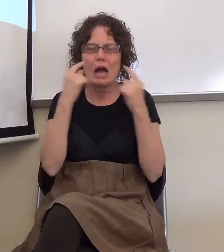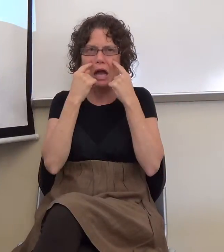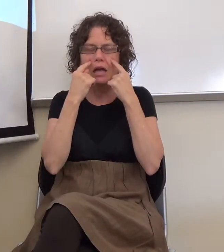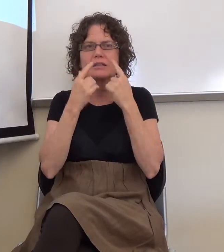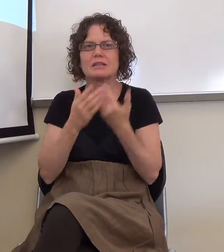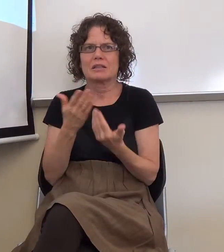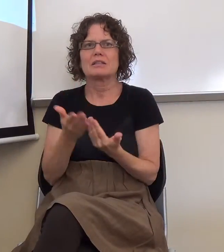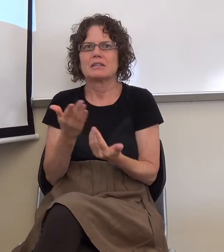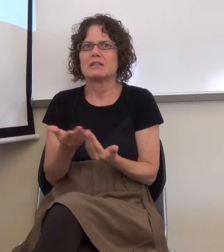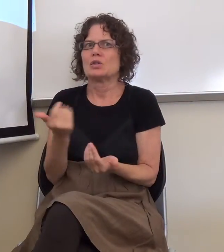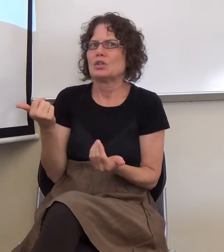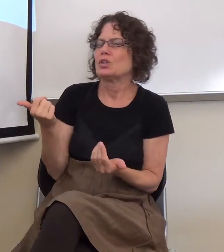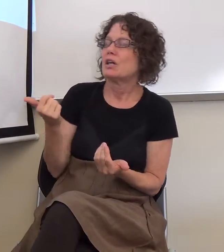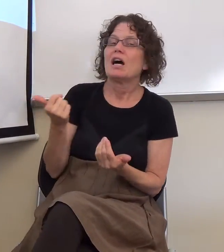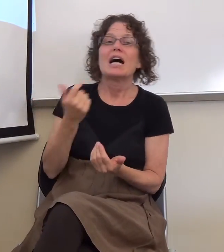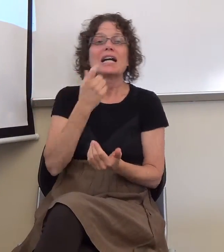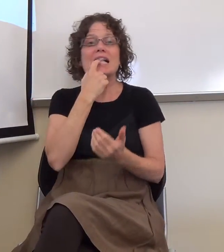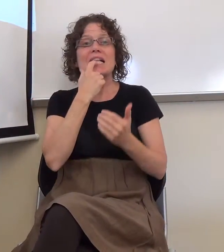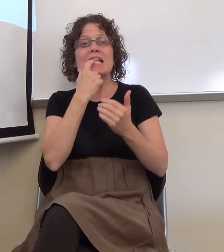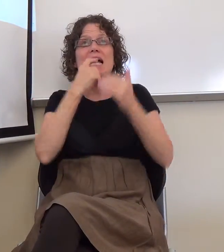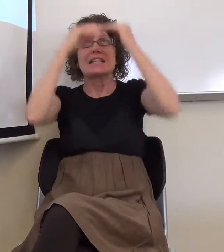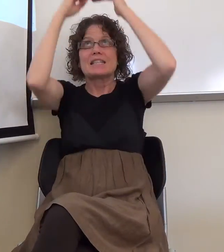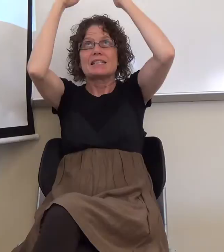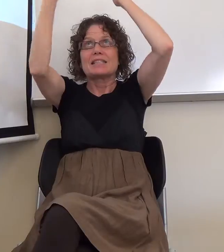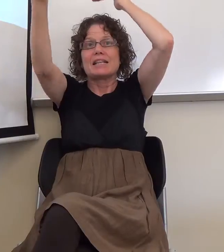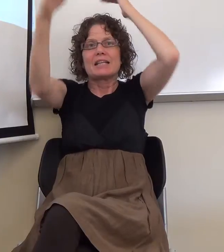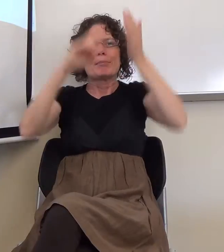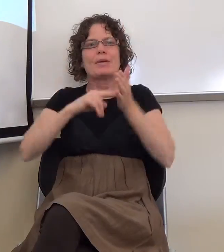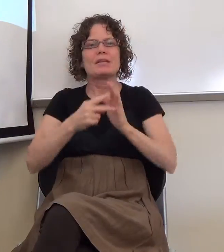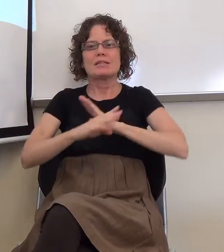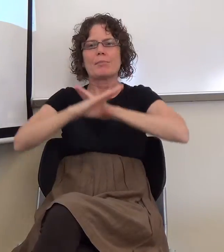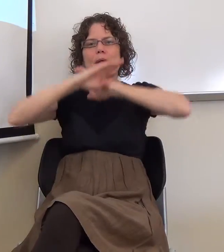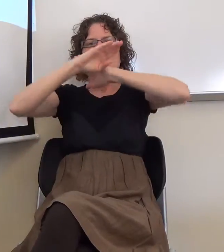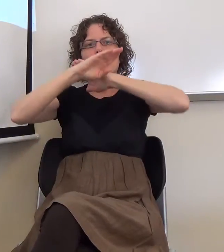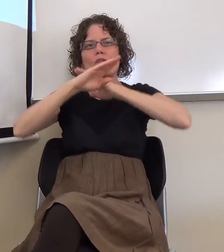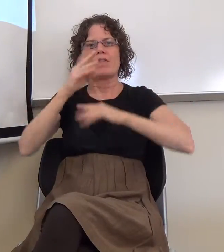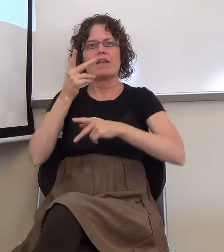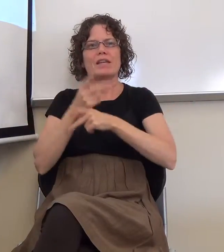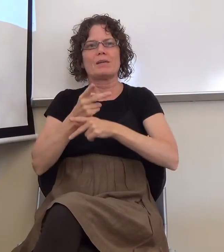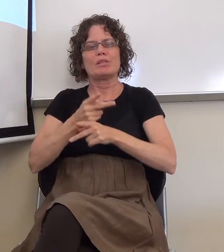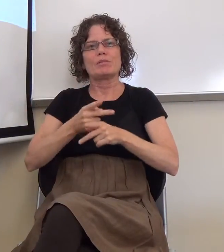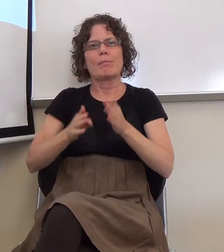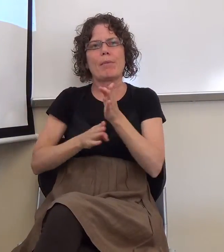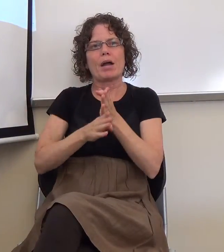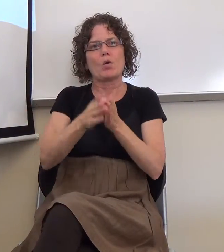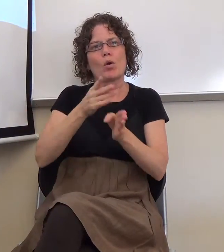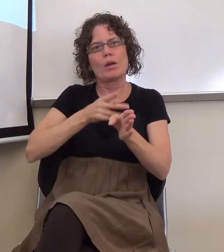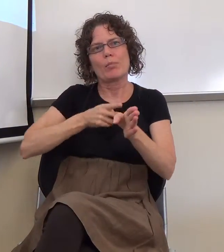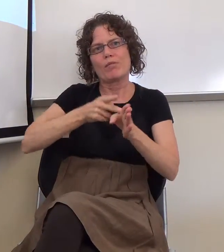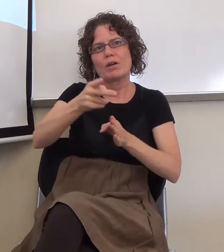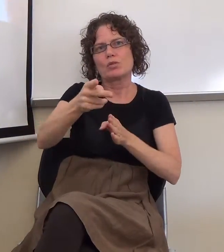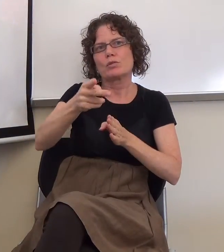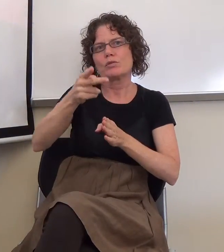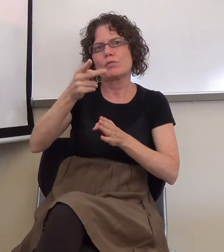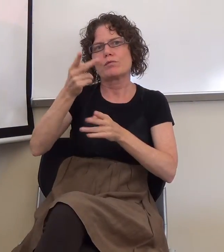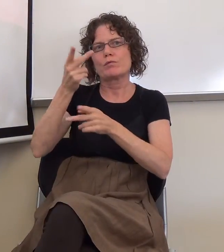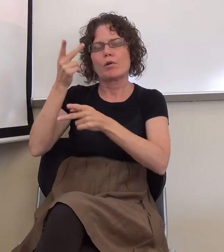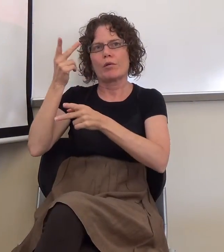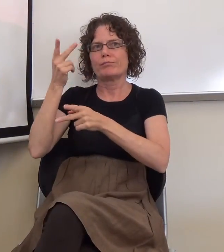Glass ceiling means the barrier that keeps minority professionals from holding leadership